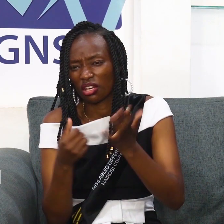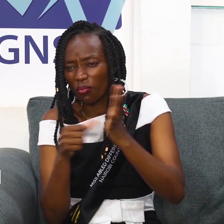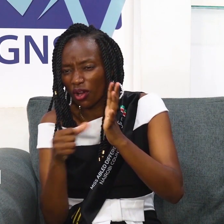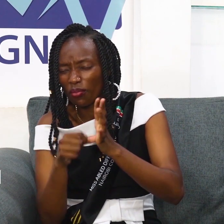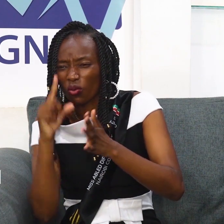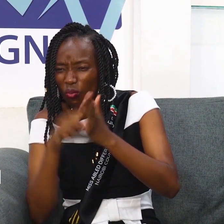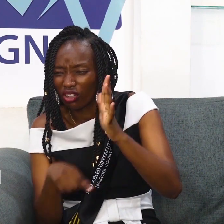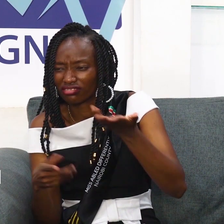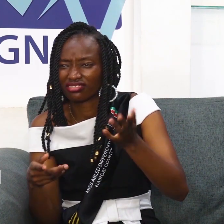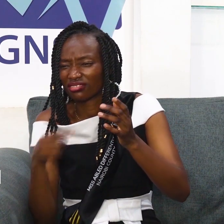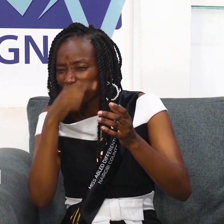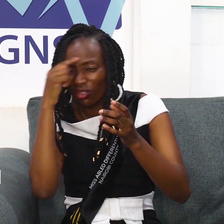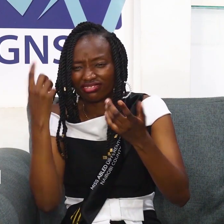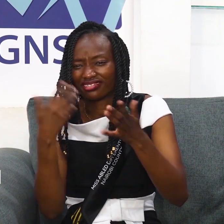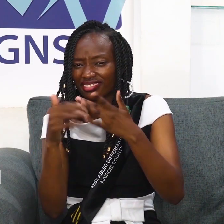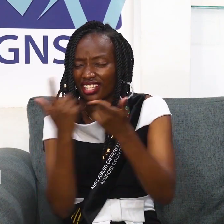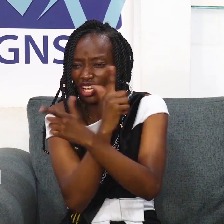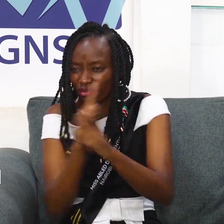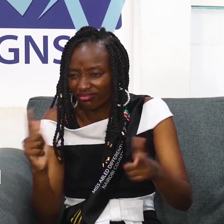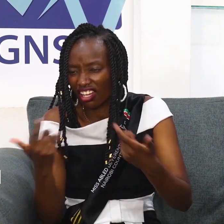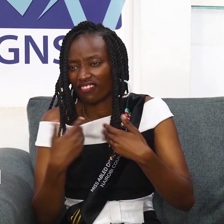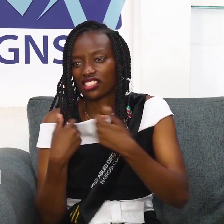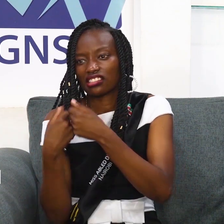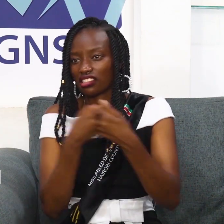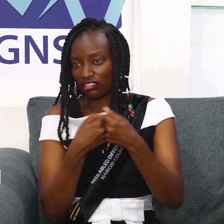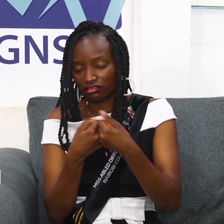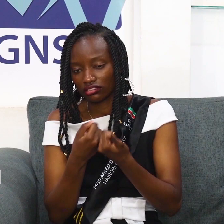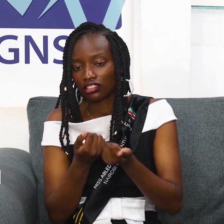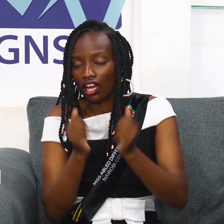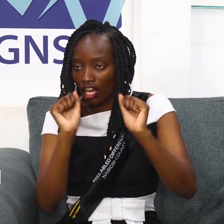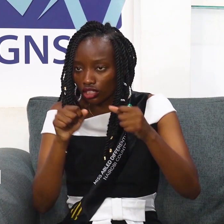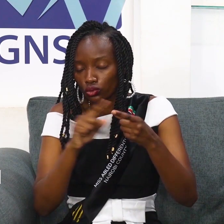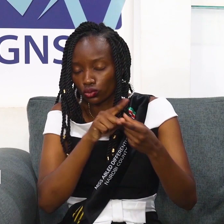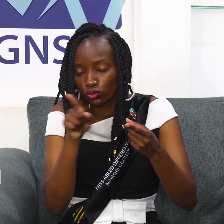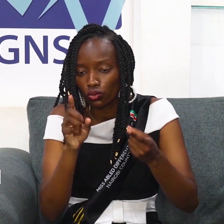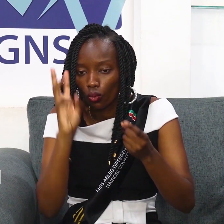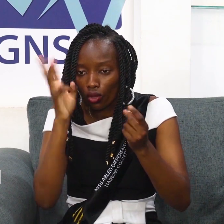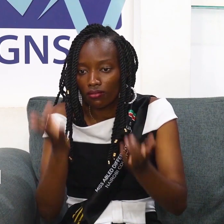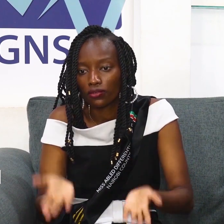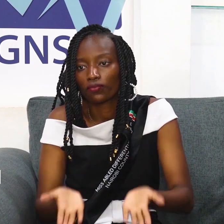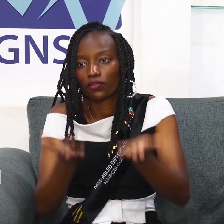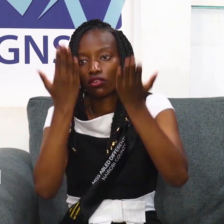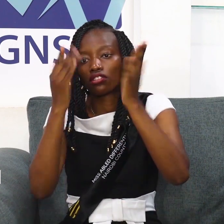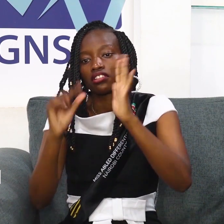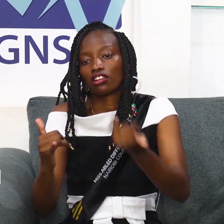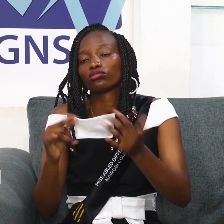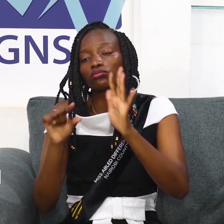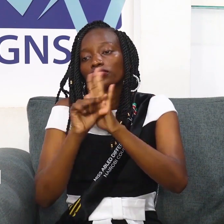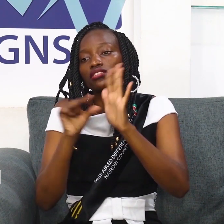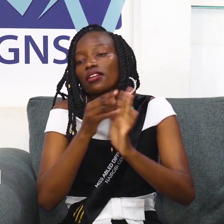interact, and the challenges were not so much, but I really improved on